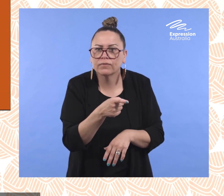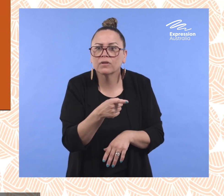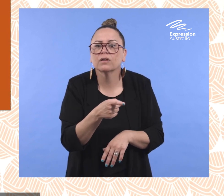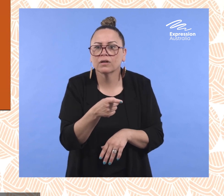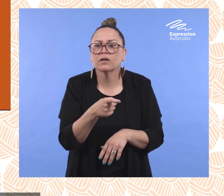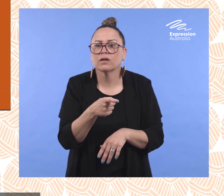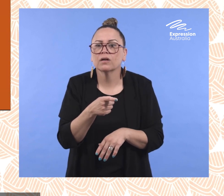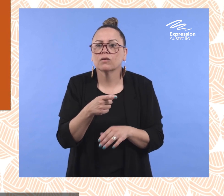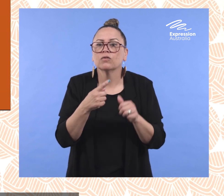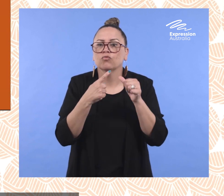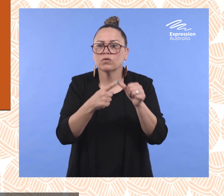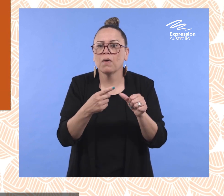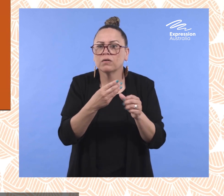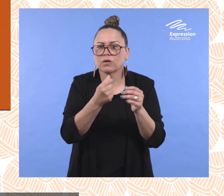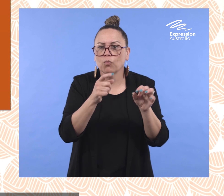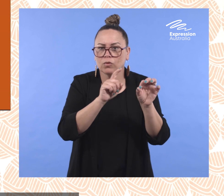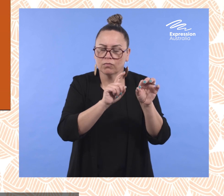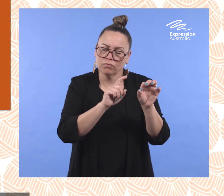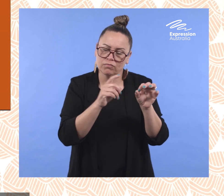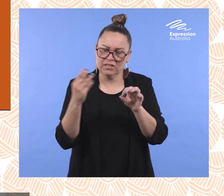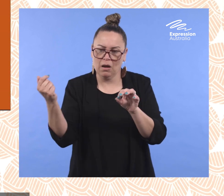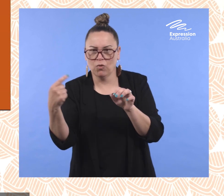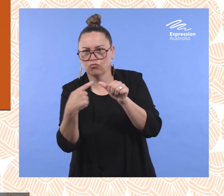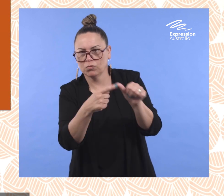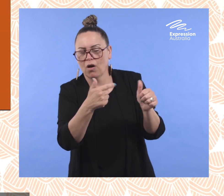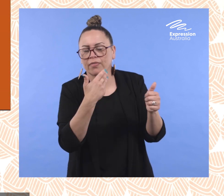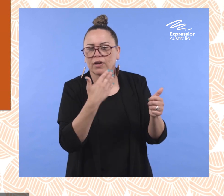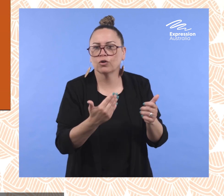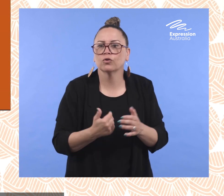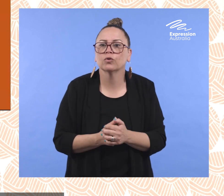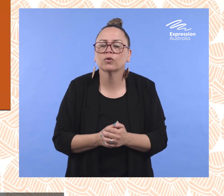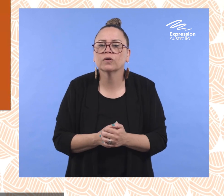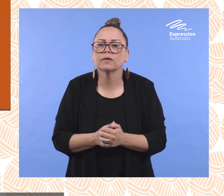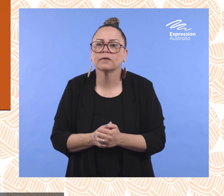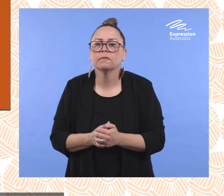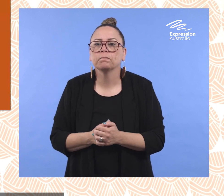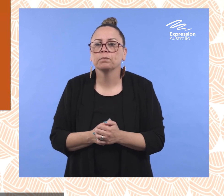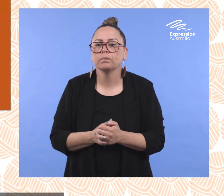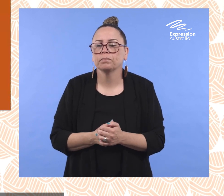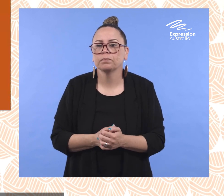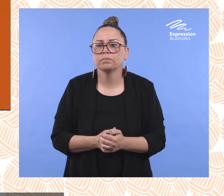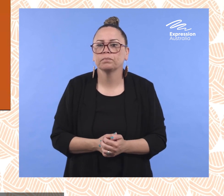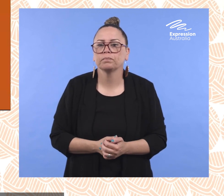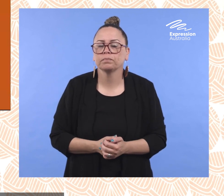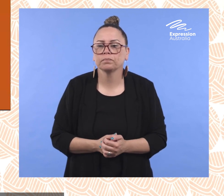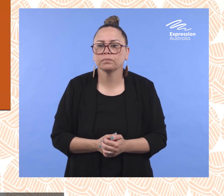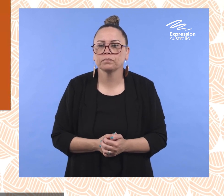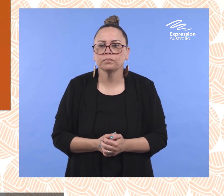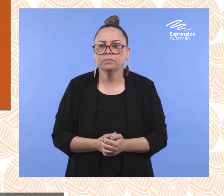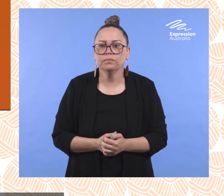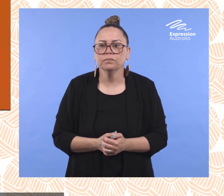Oh yes, Kate's responding to questions as well. Oh, great. So yep. Thank you so much, Kate.